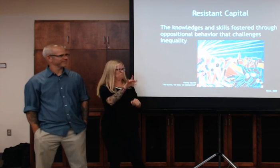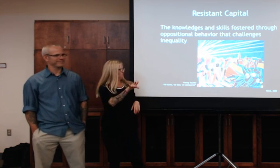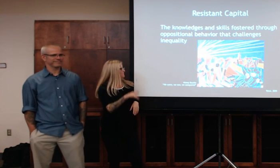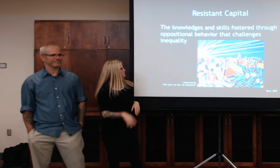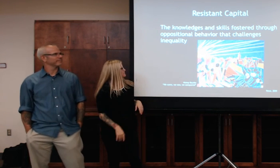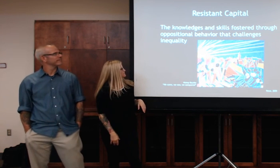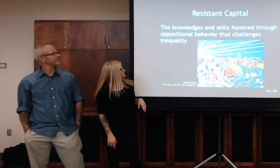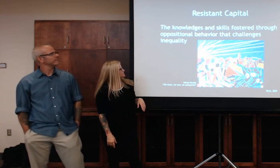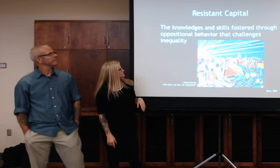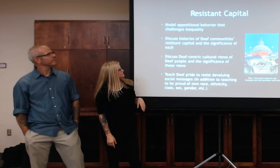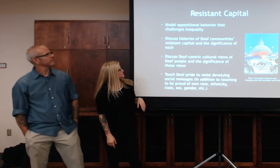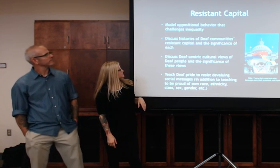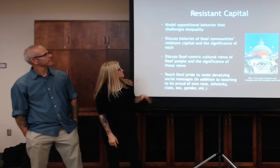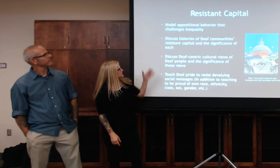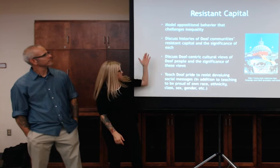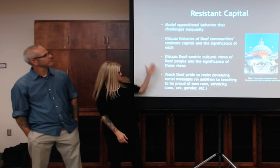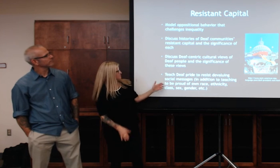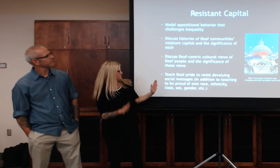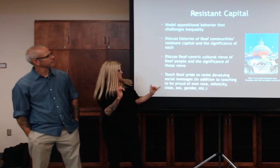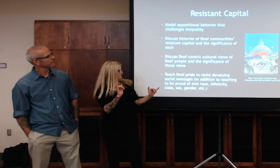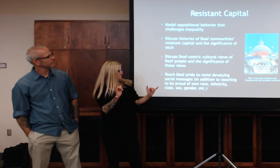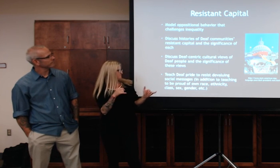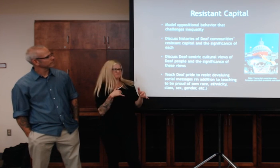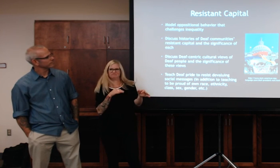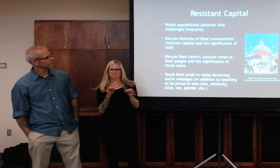That's the resistant capital in a nutshell.